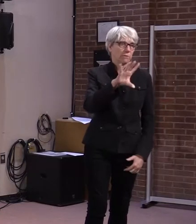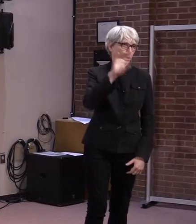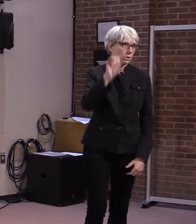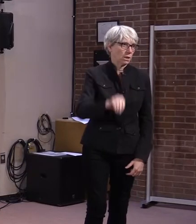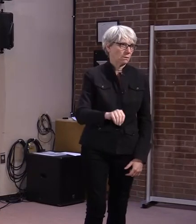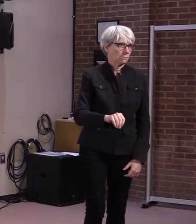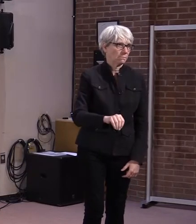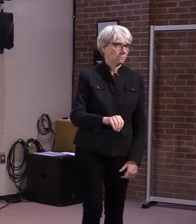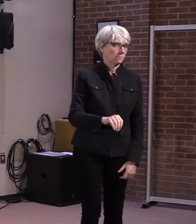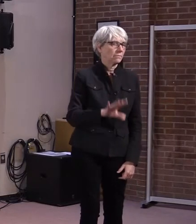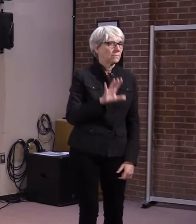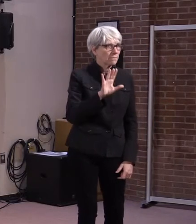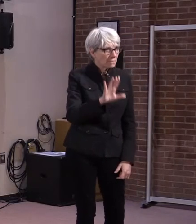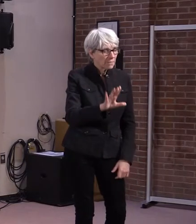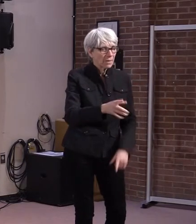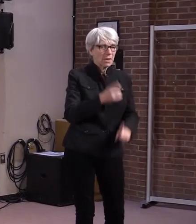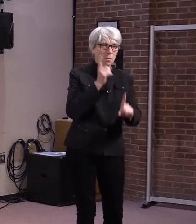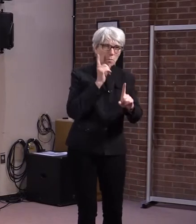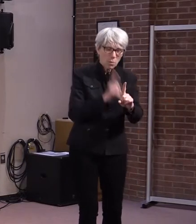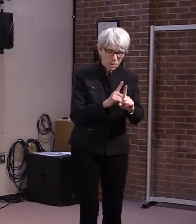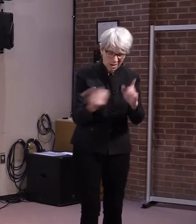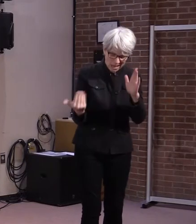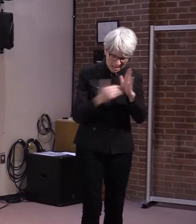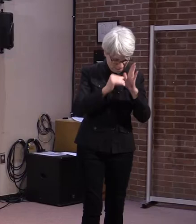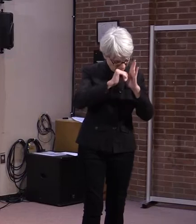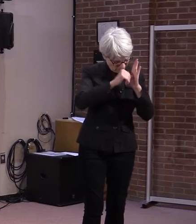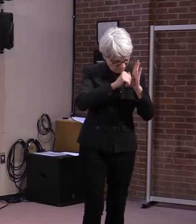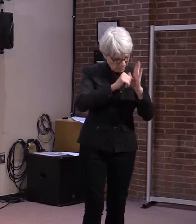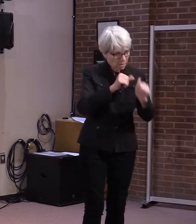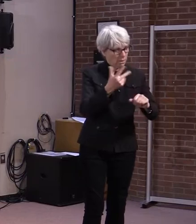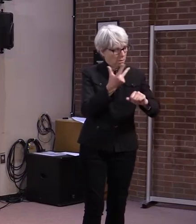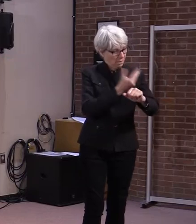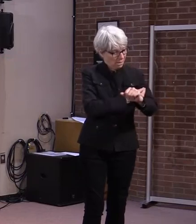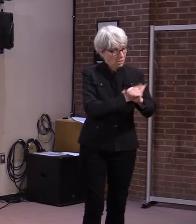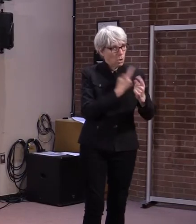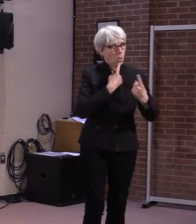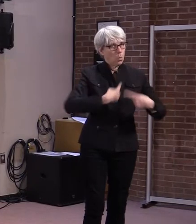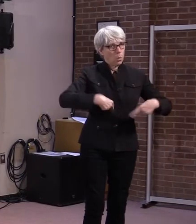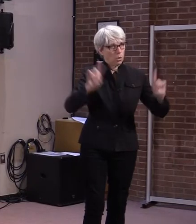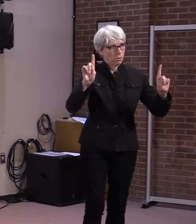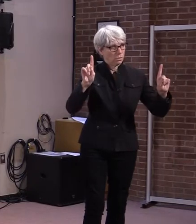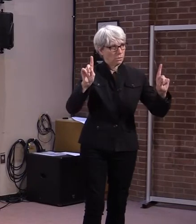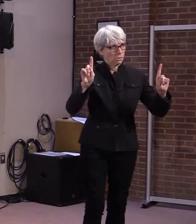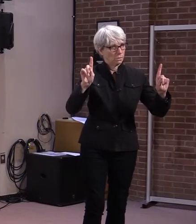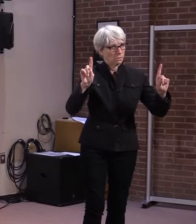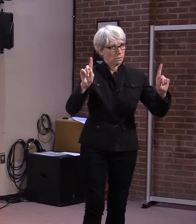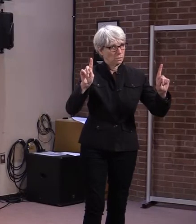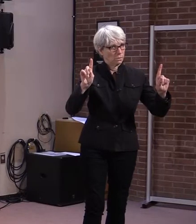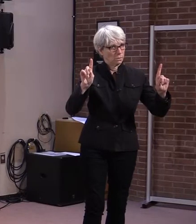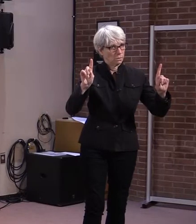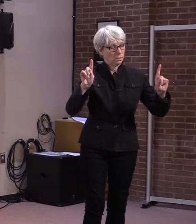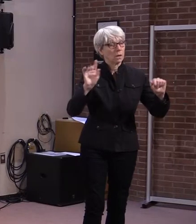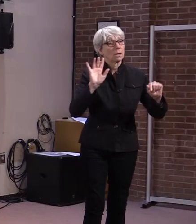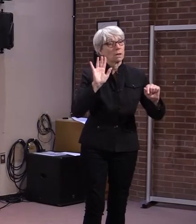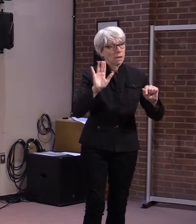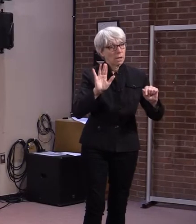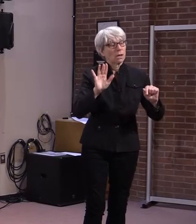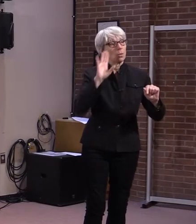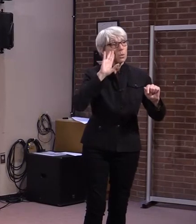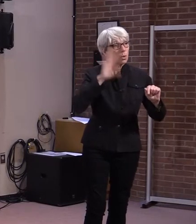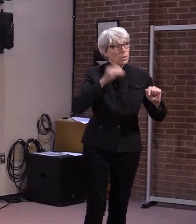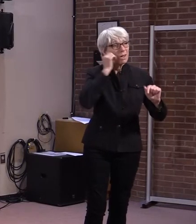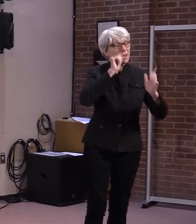is COVID-19 vaccines work. The point I'm trying to make is that we share the list of pop-up